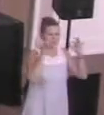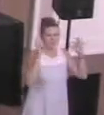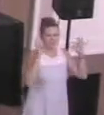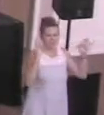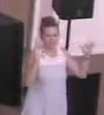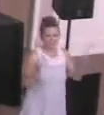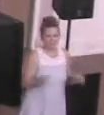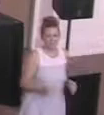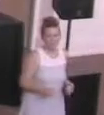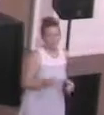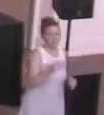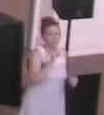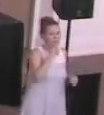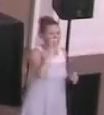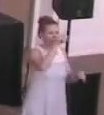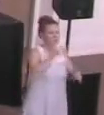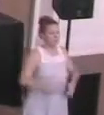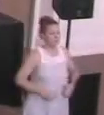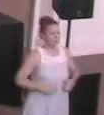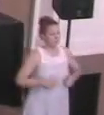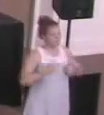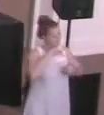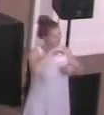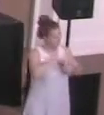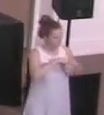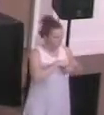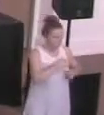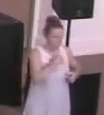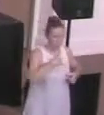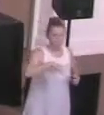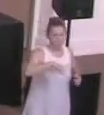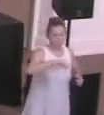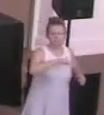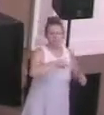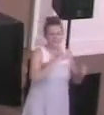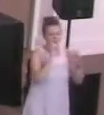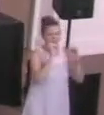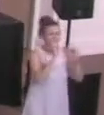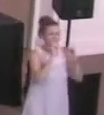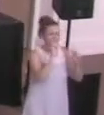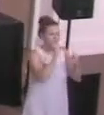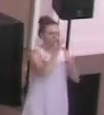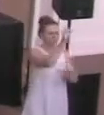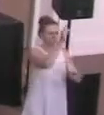alive, Lord. You are alive in us. Nothing can.